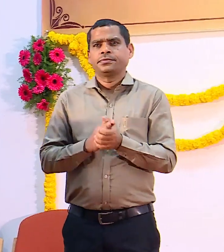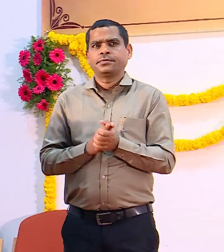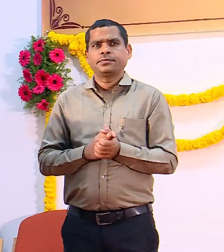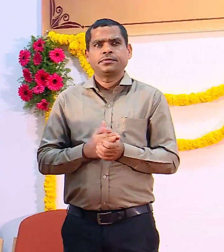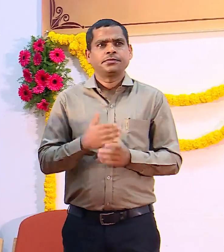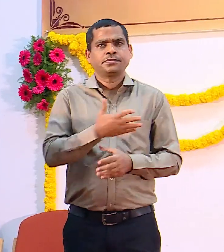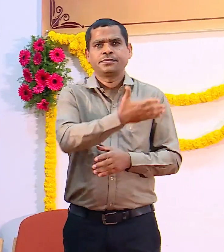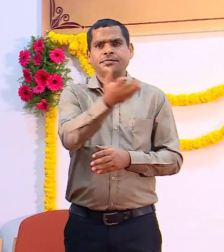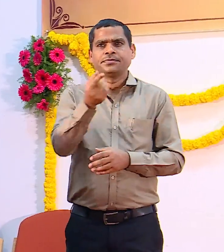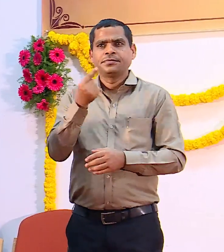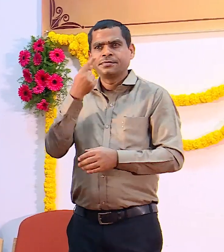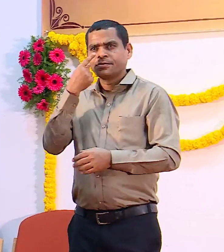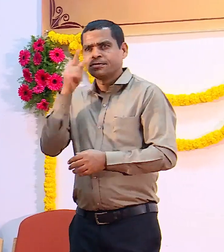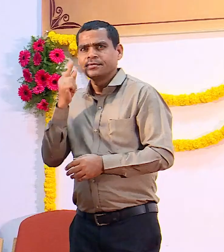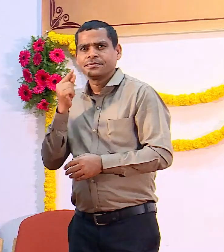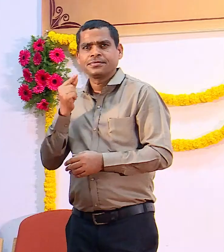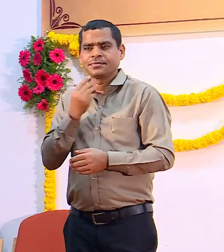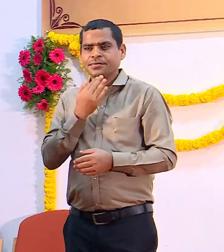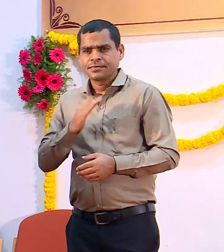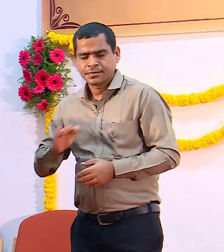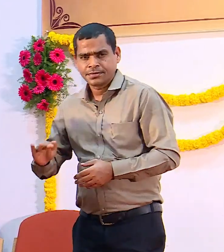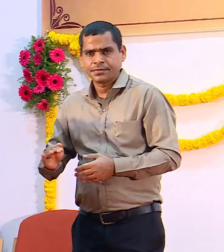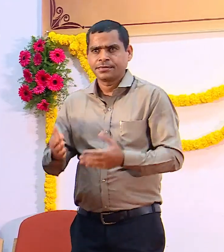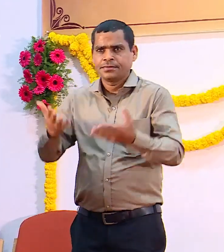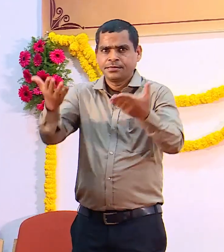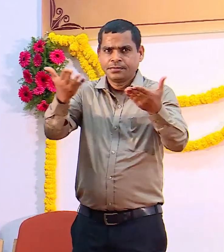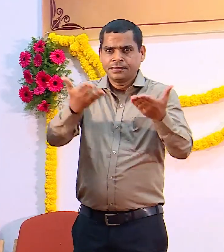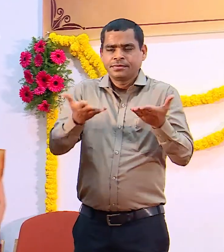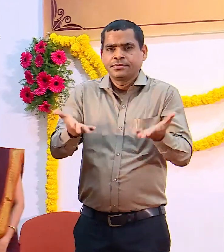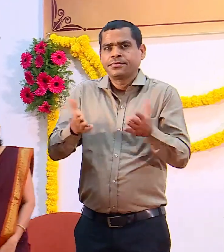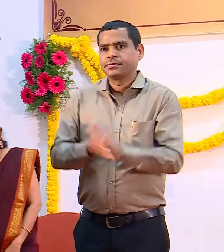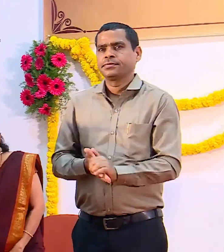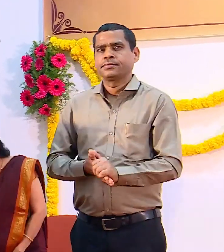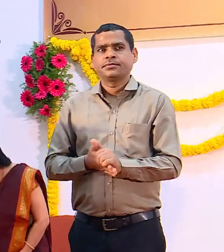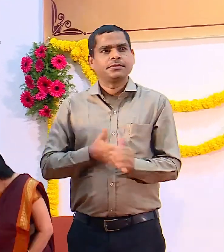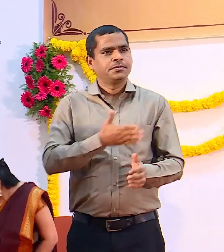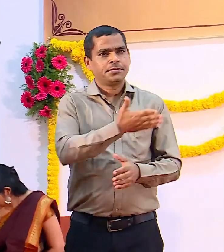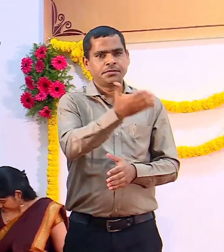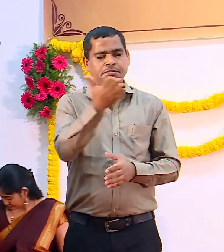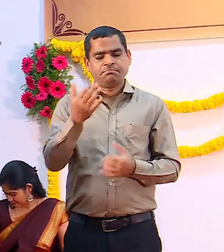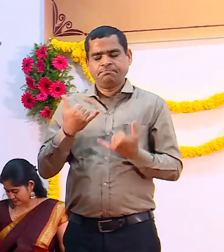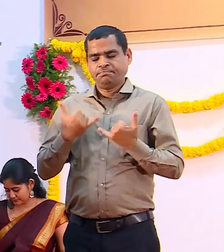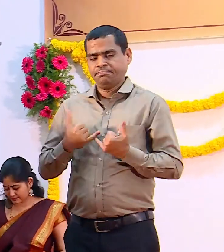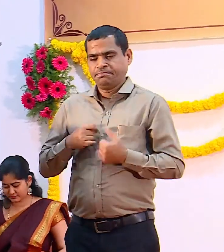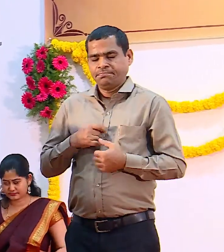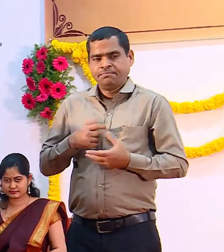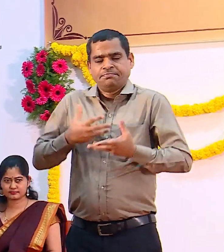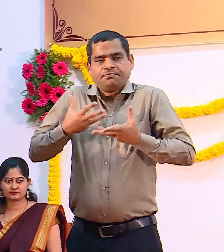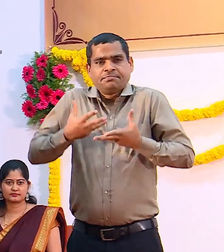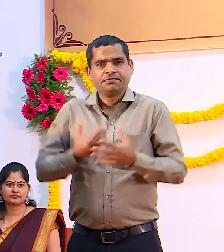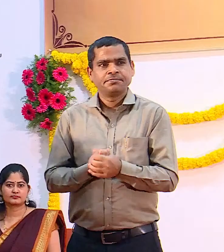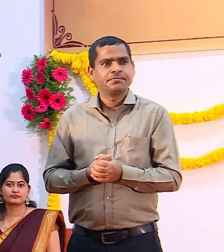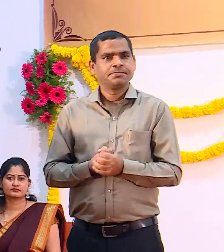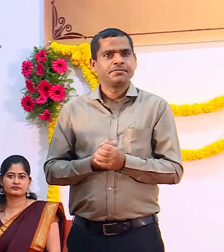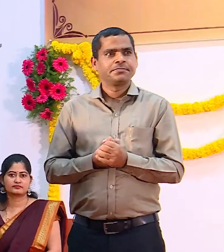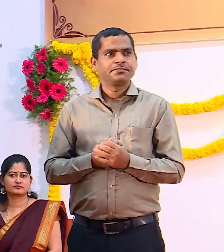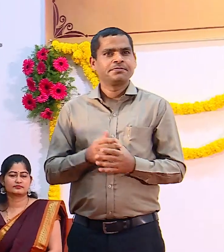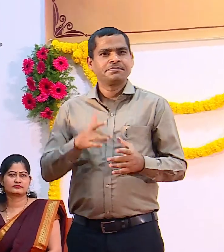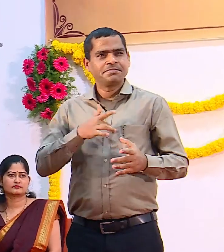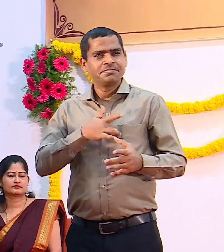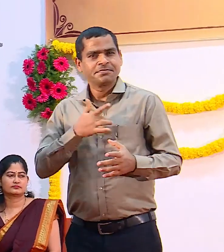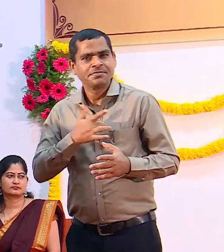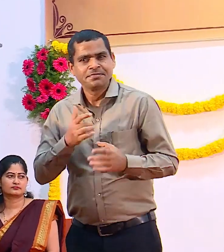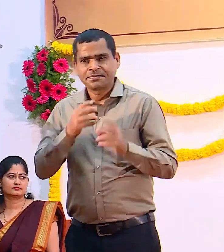the mothers and the children who are present here, and who are really, I was really very touched to